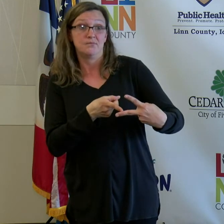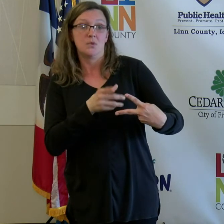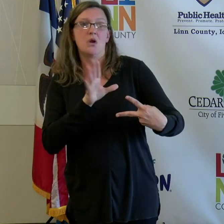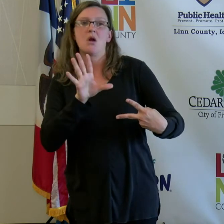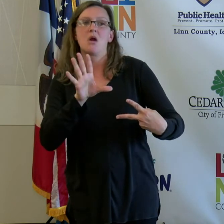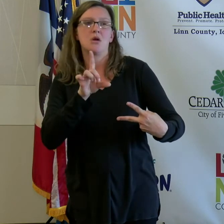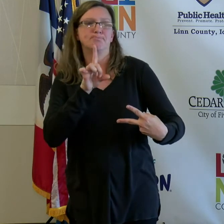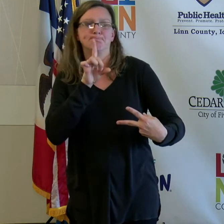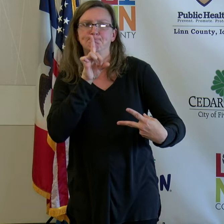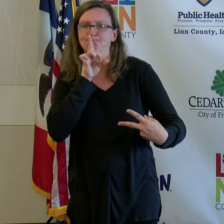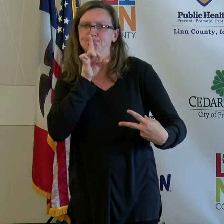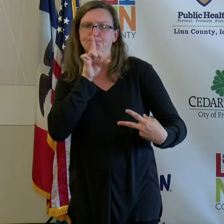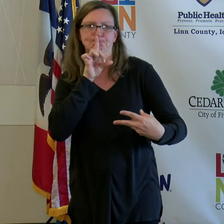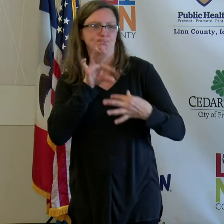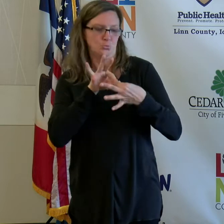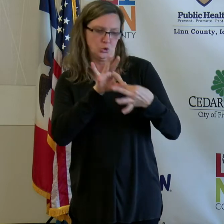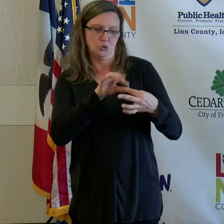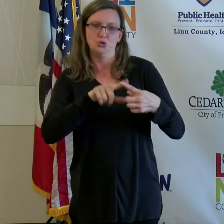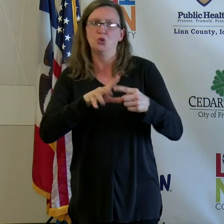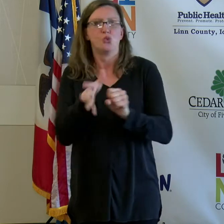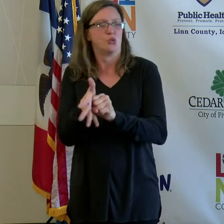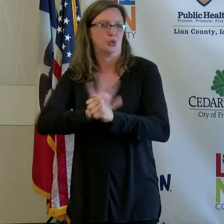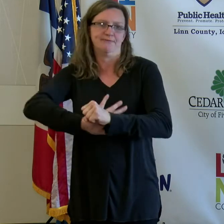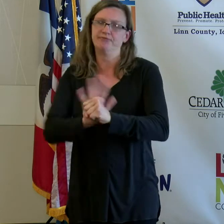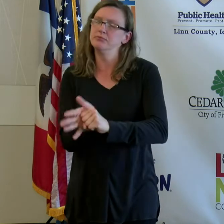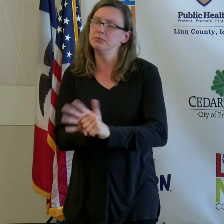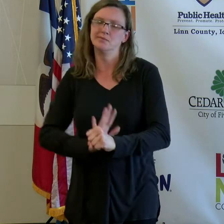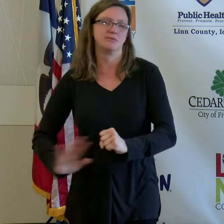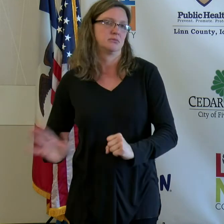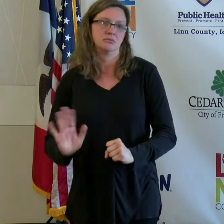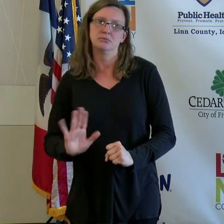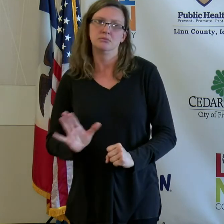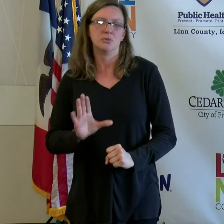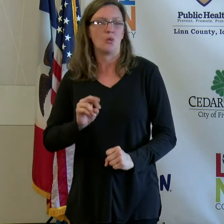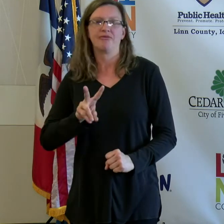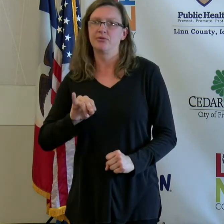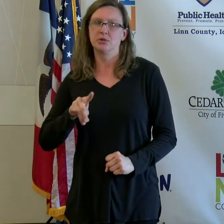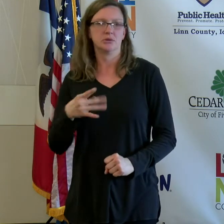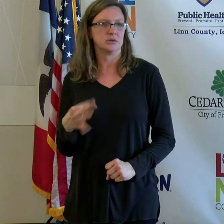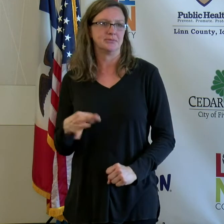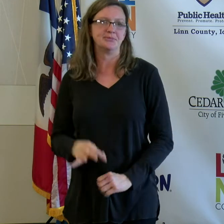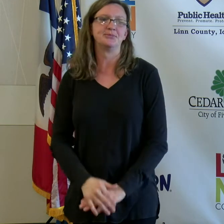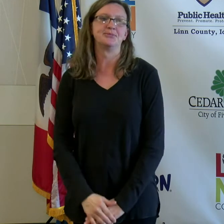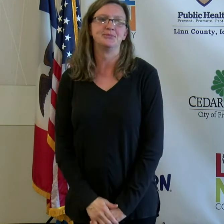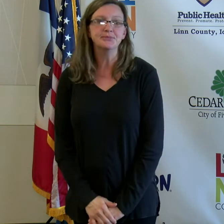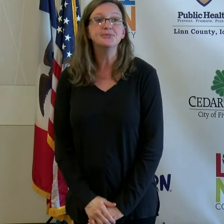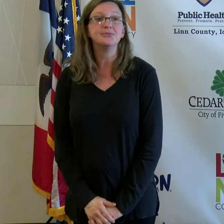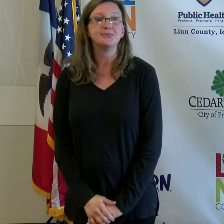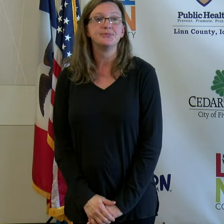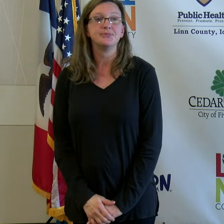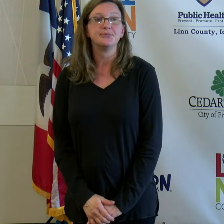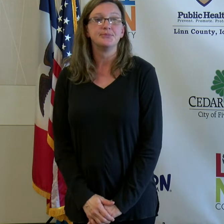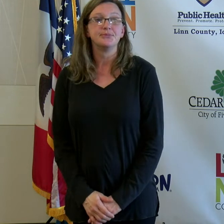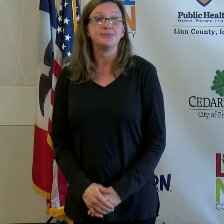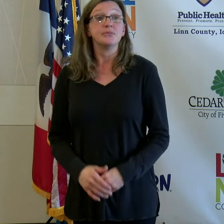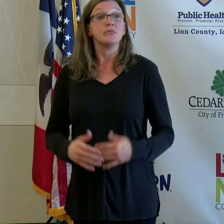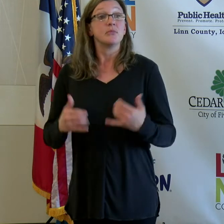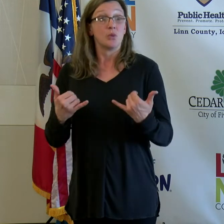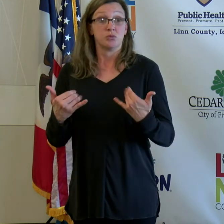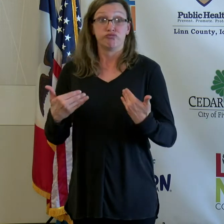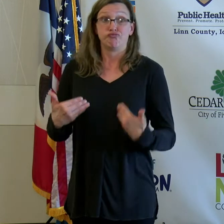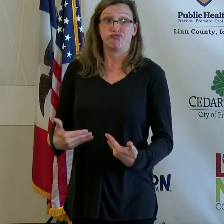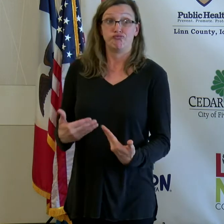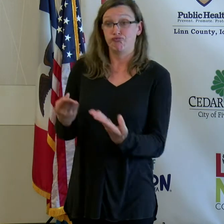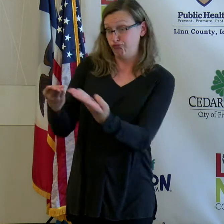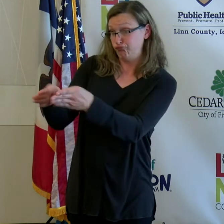COVID-19 health emergency. So again, I'll close by focusing on the positive. And the positive is